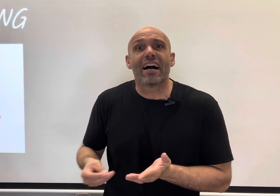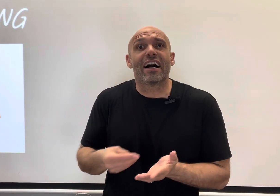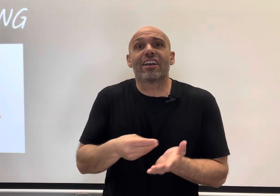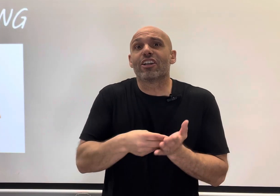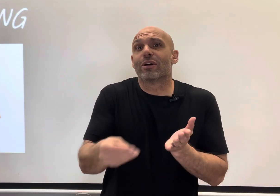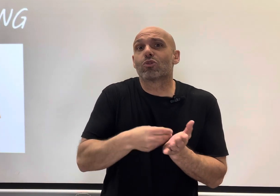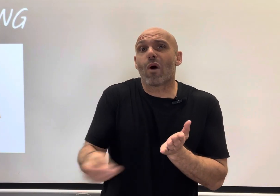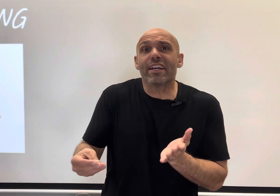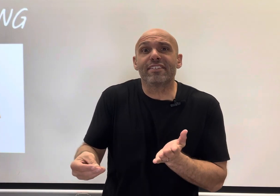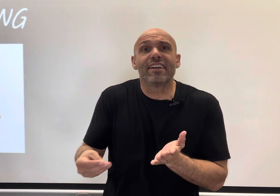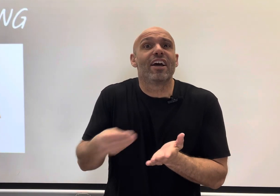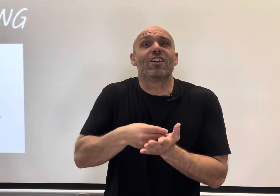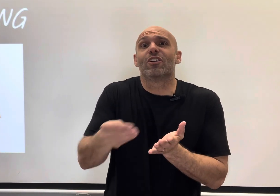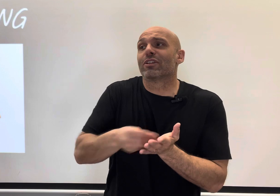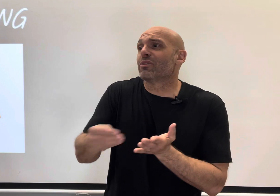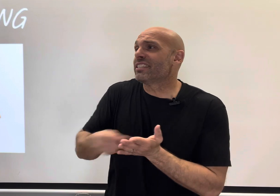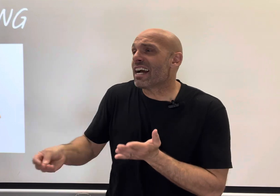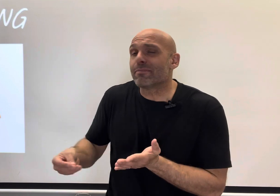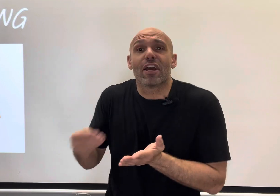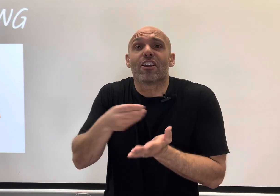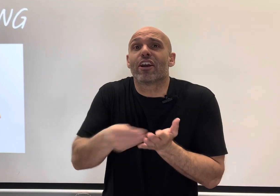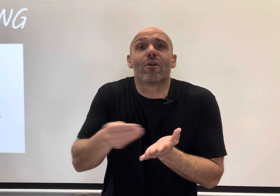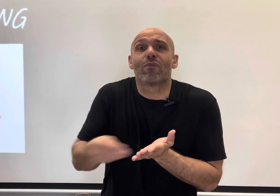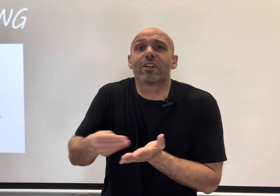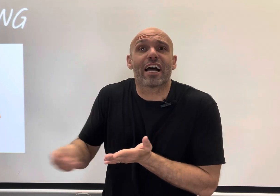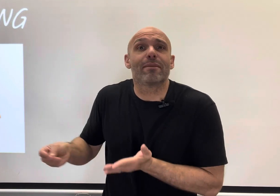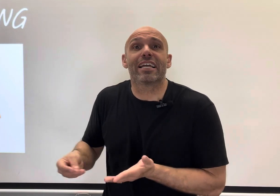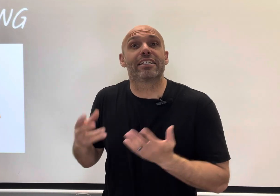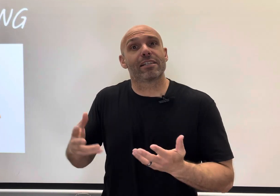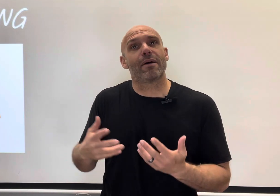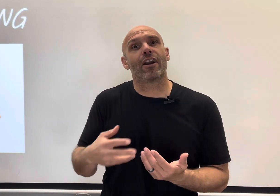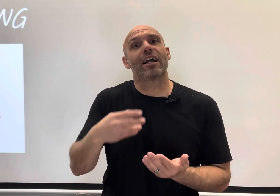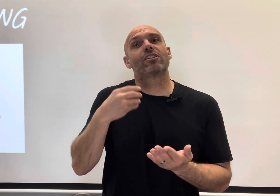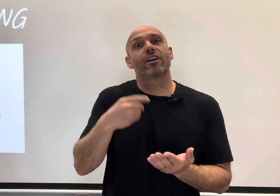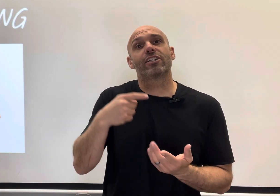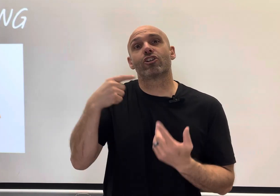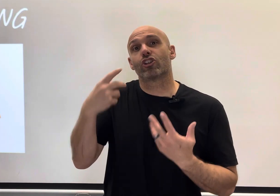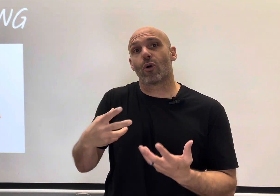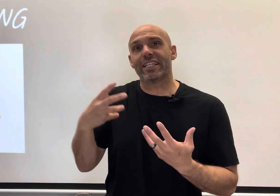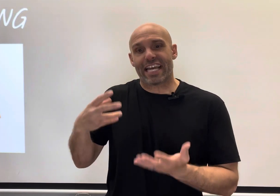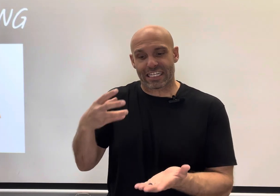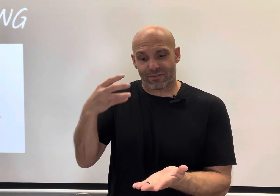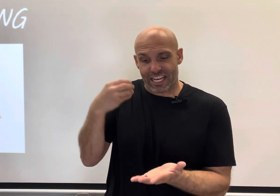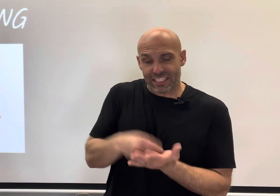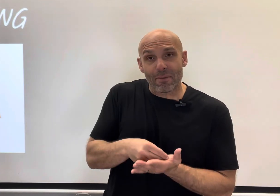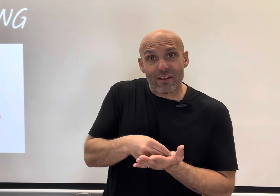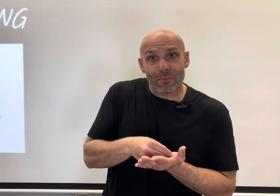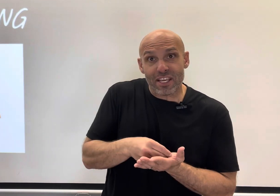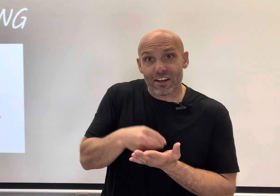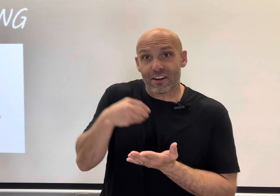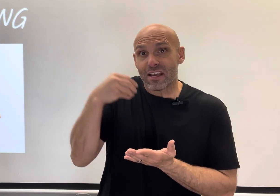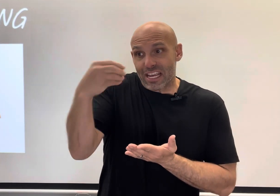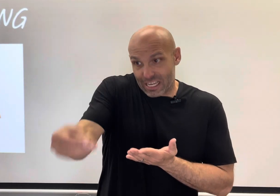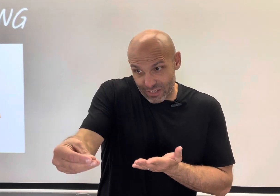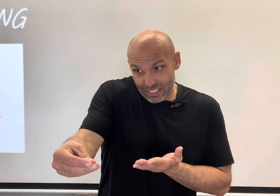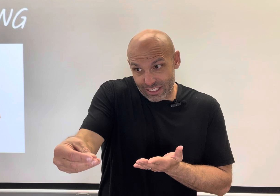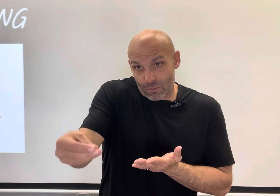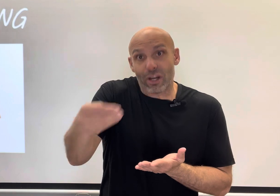You can do it twice. You can do it 3 times. You can do it 4 times. It doesn't matter as long as you're showing the act of taking the money from here, giving it to someone, and